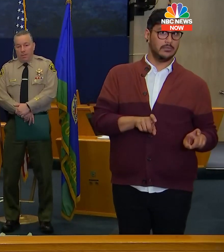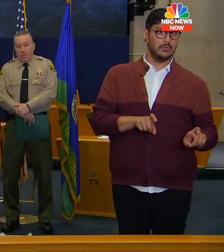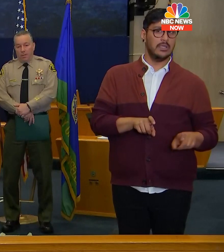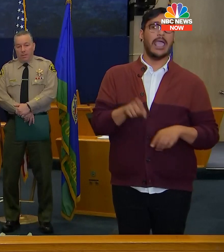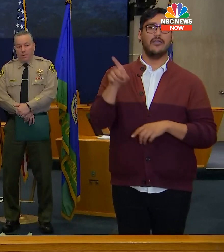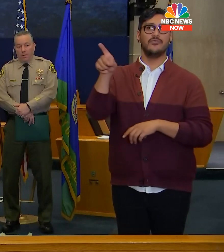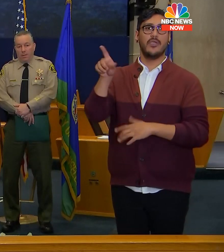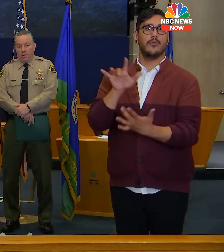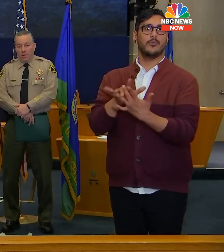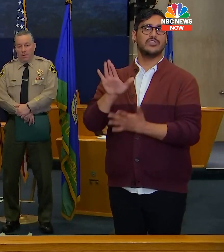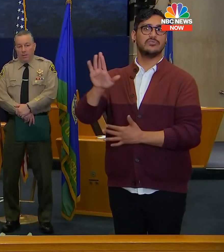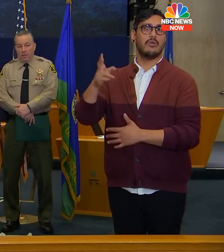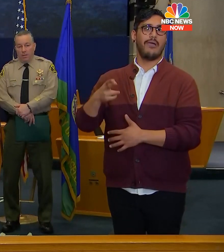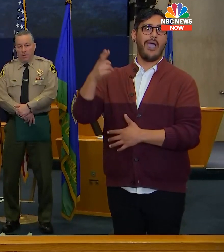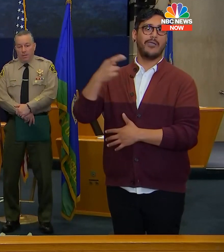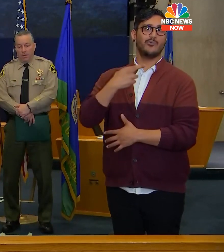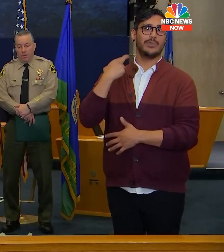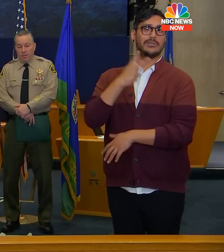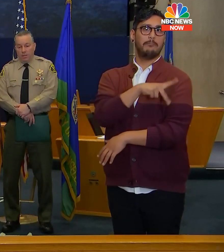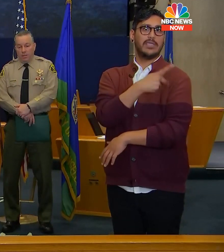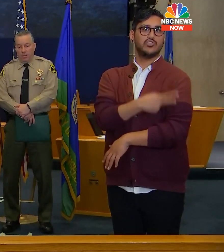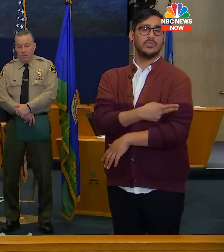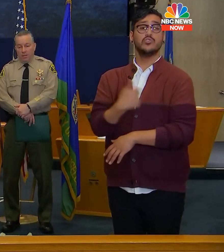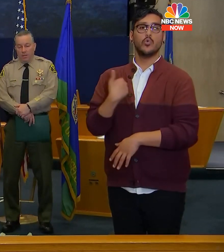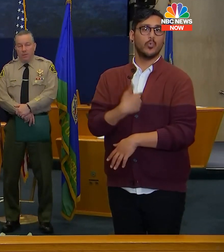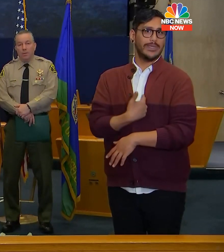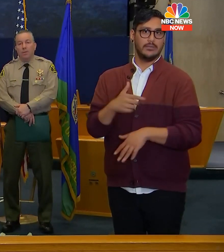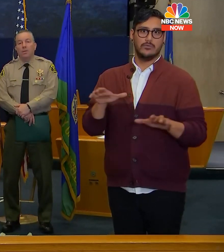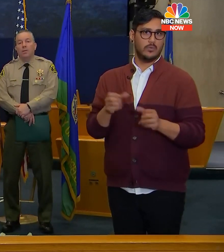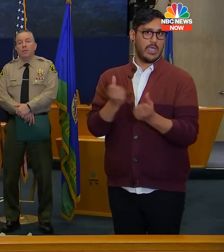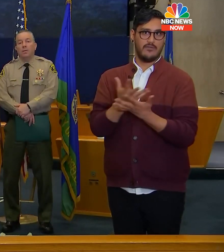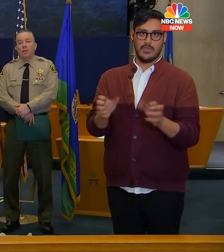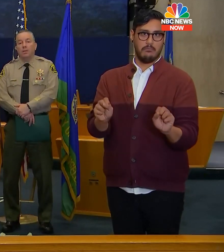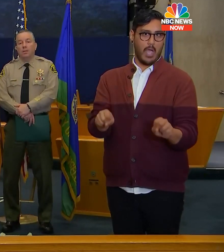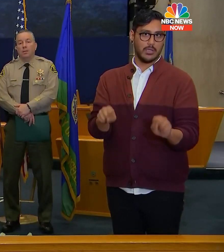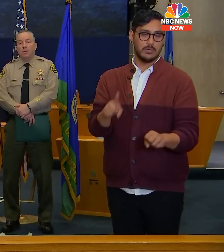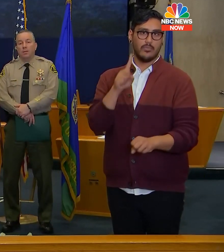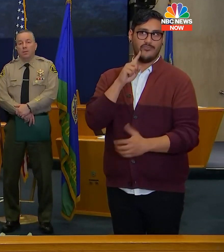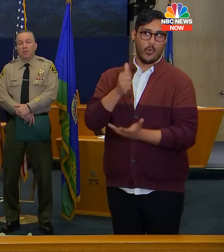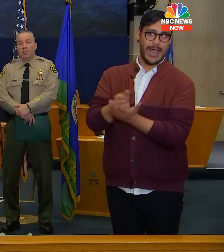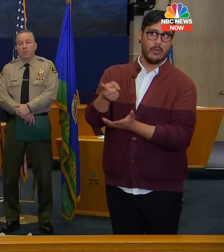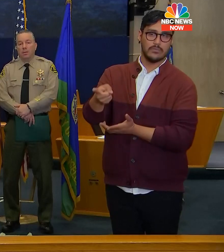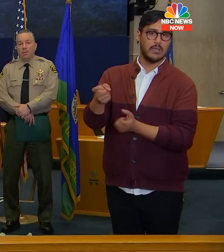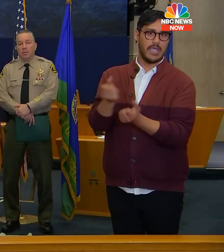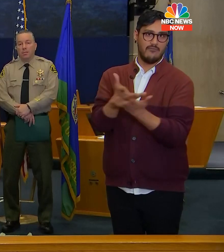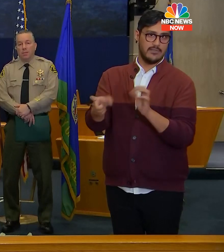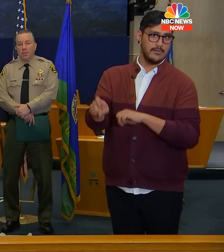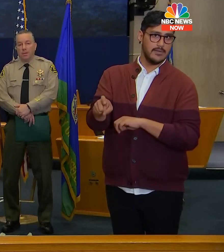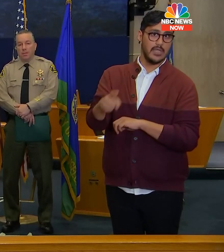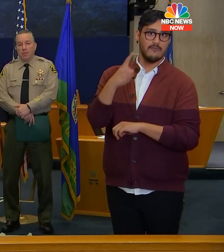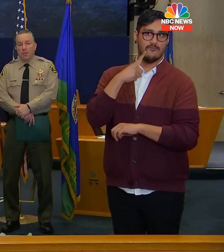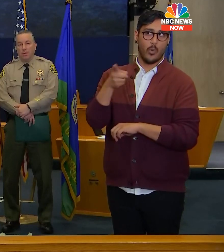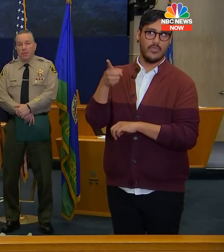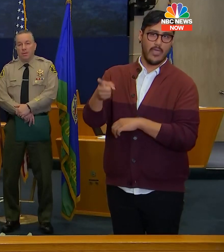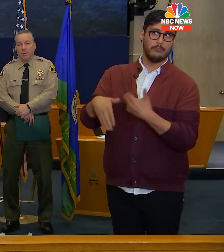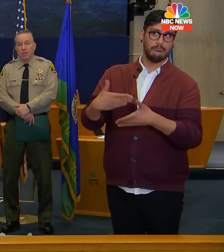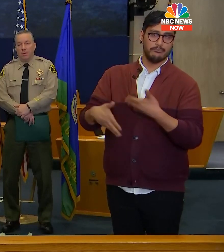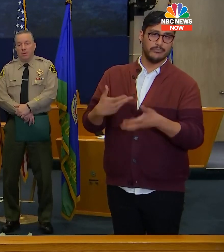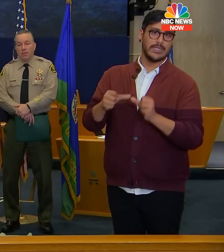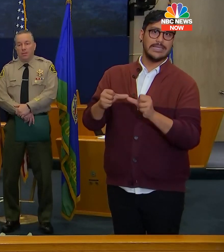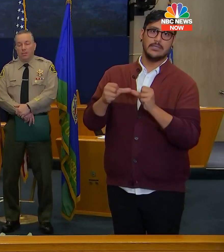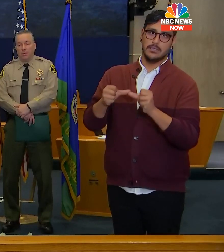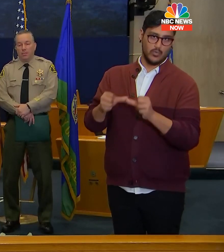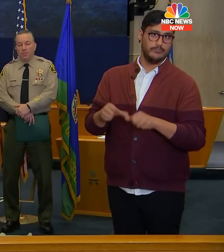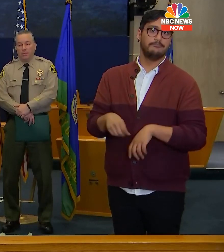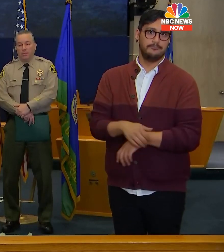reach out to their high-risk patients. So we're going to do what we can to support them with the supplies and infrastructure that they need to keep their efforts running full speed as well.